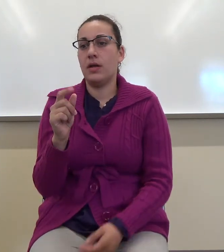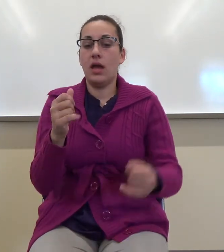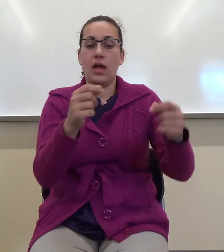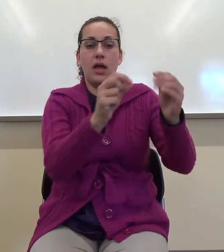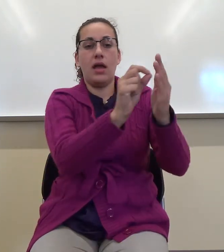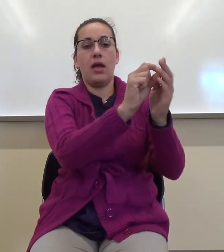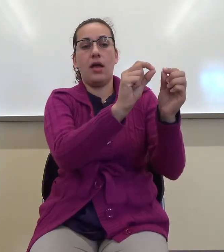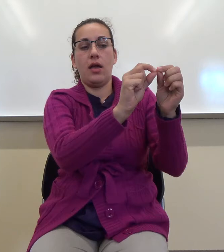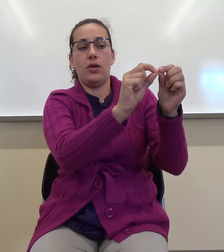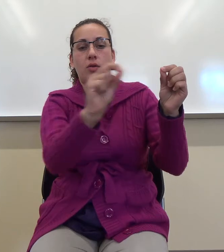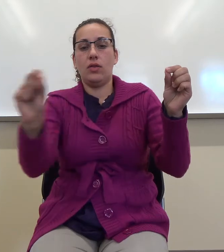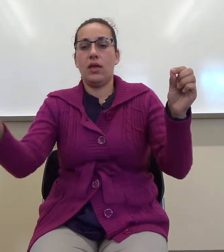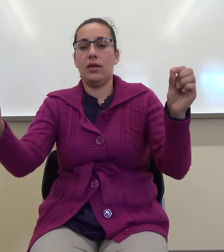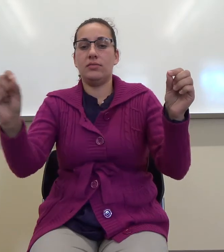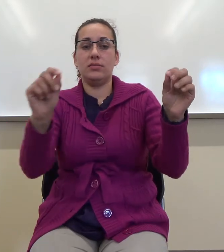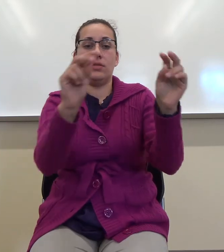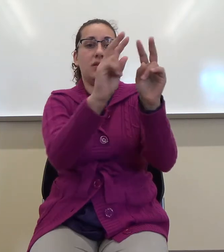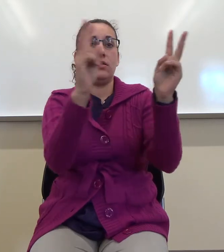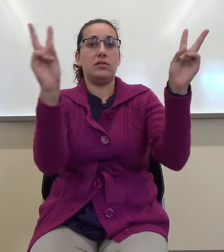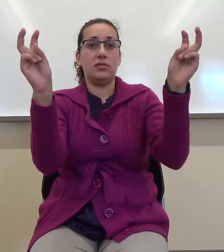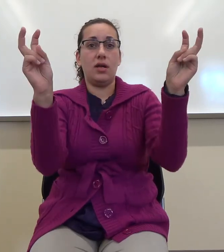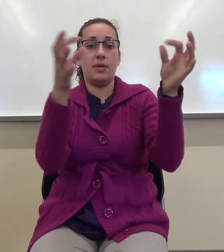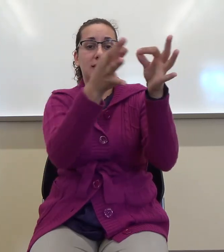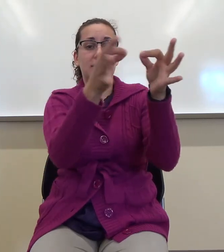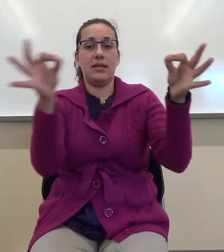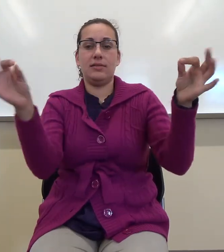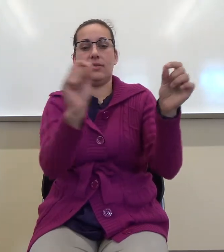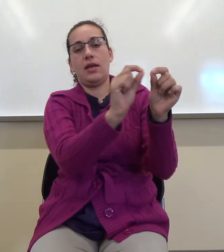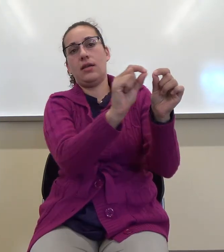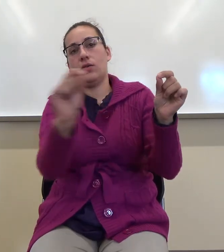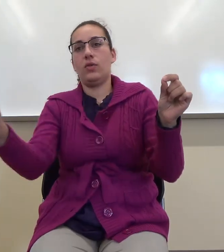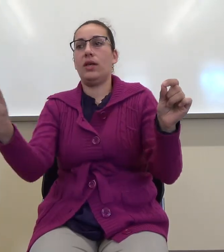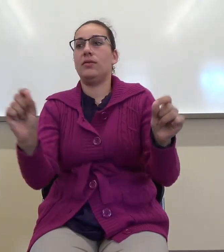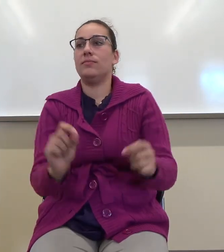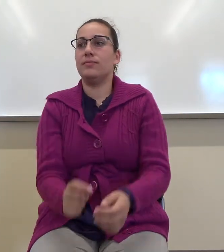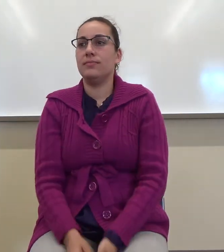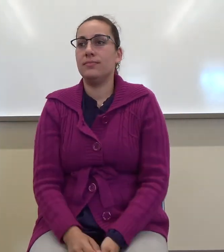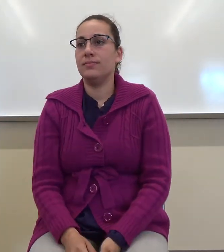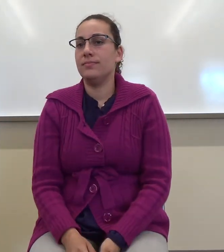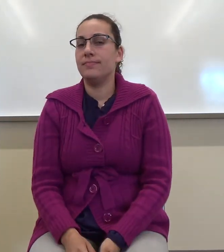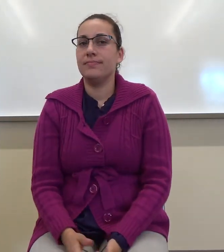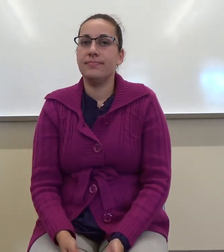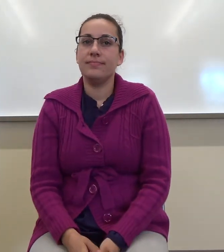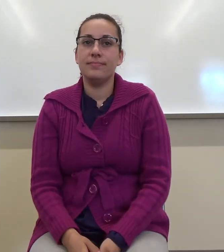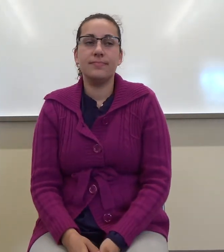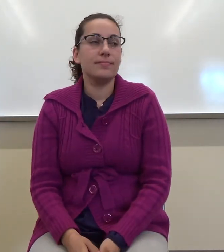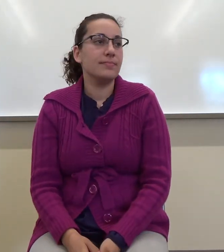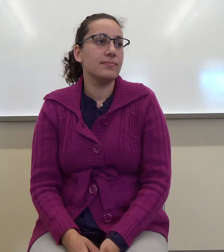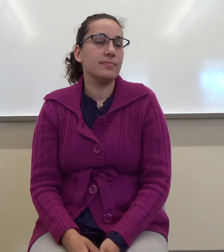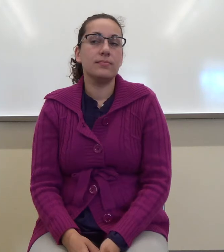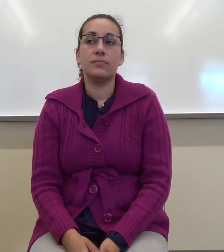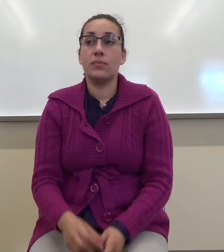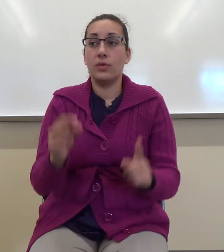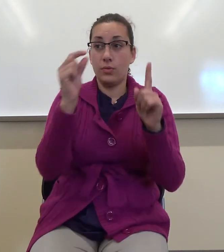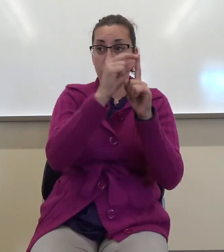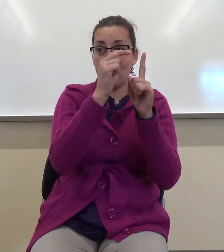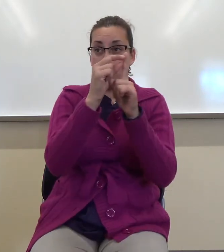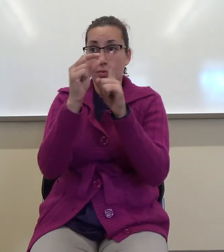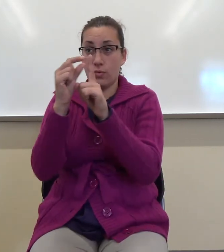sentence. Okay, so that's what this underline is. And circle the words in the sentence